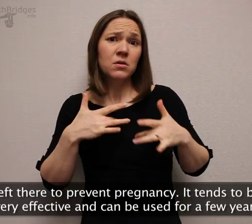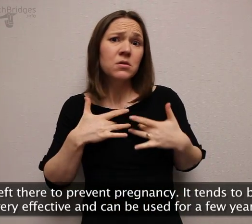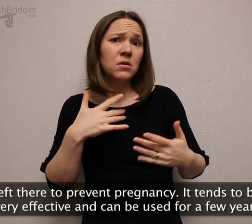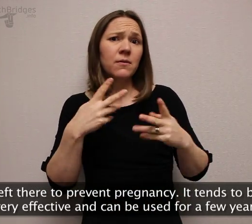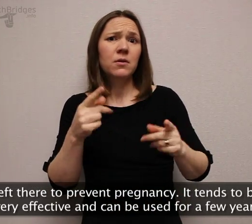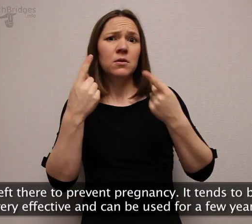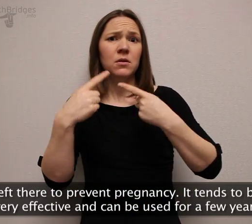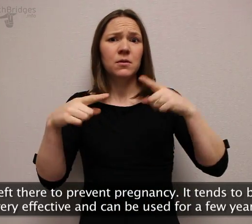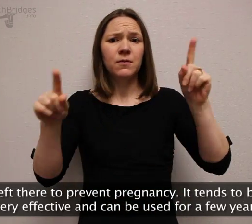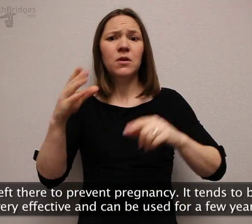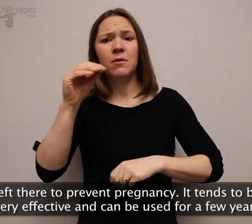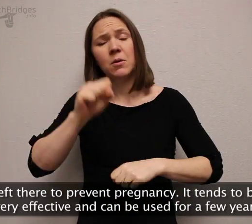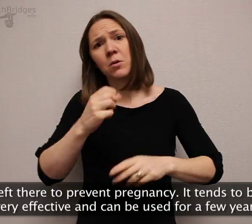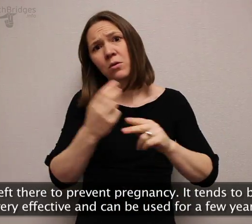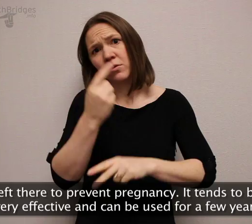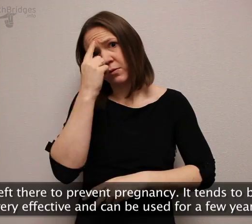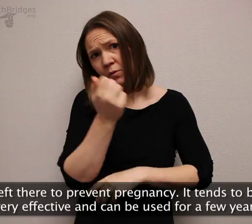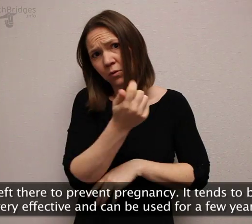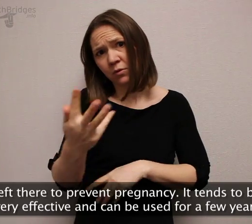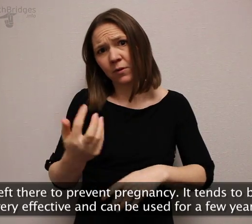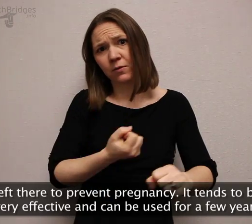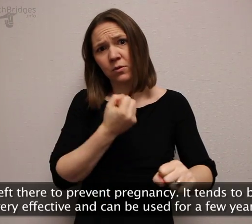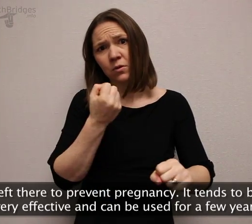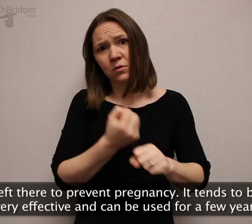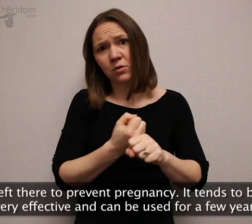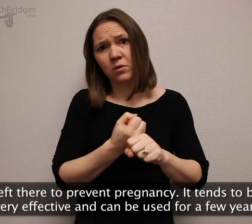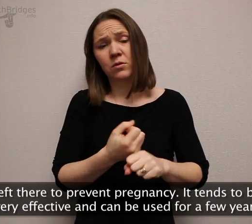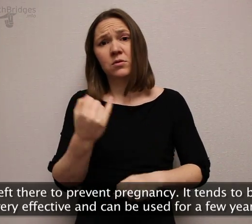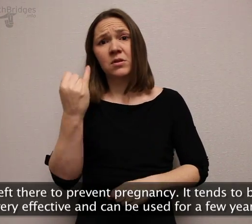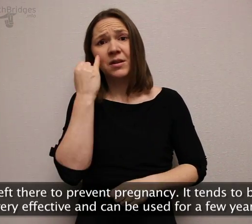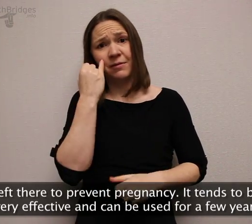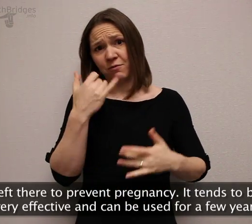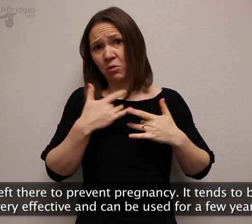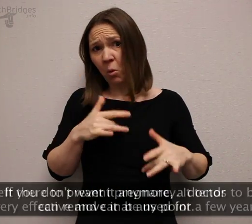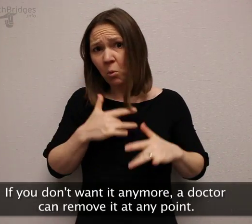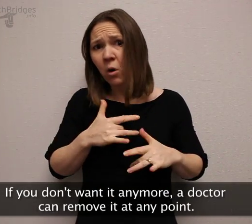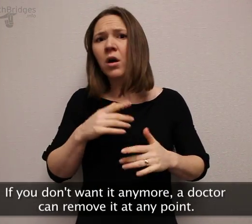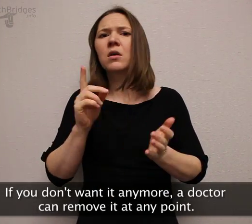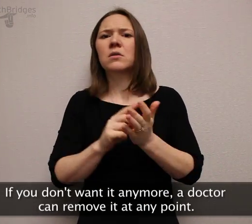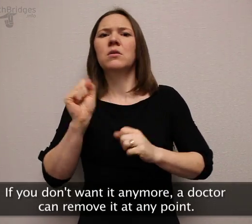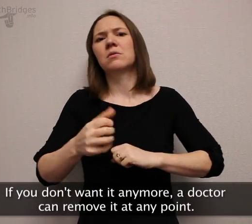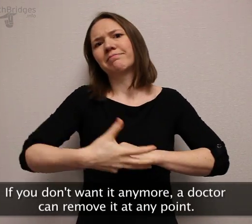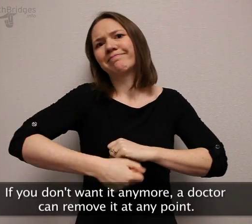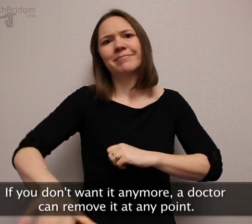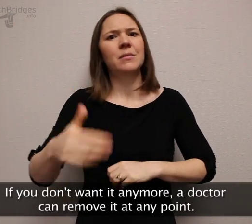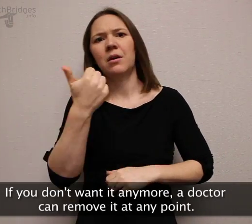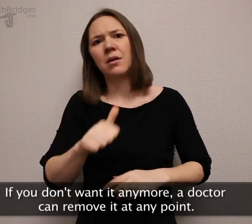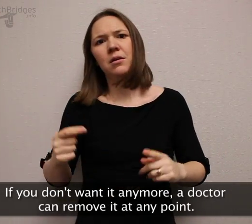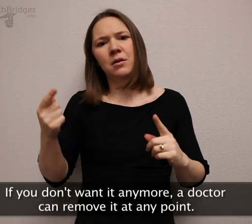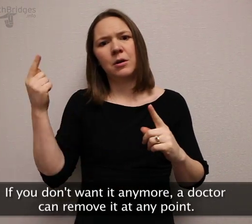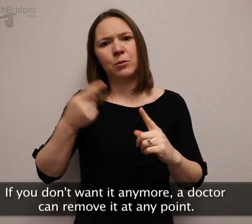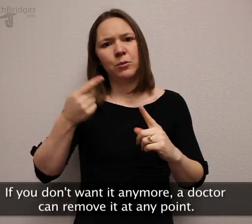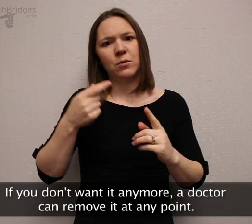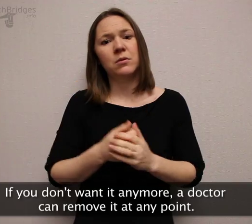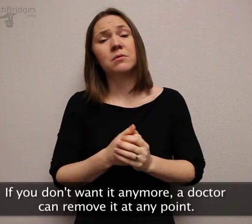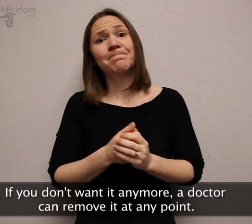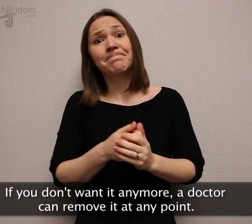prevent pregnancy. It tends to be very effective and it can be used for a few years. If you don't want it anymore, a doctor can remove it at any